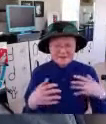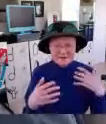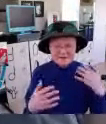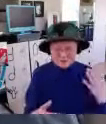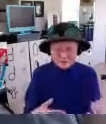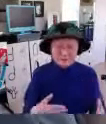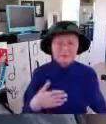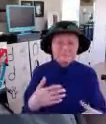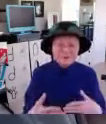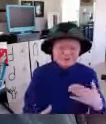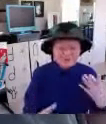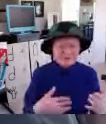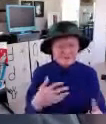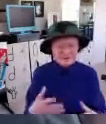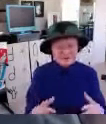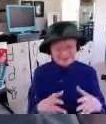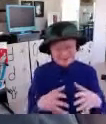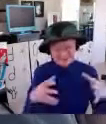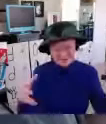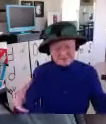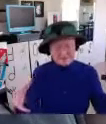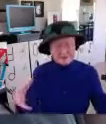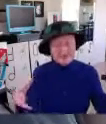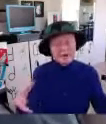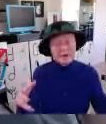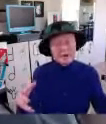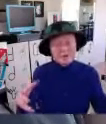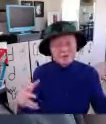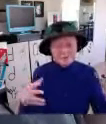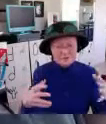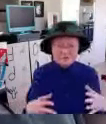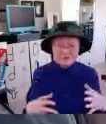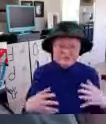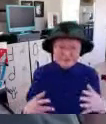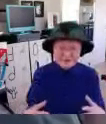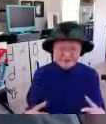slowly built the SignTyp project to be on the University of